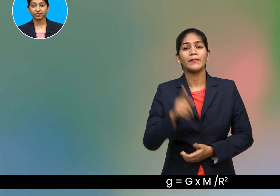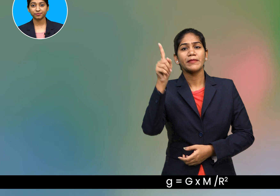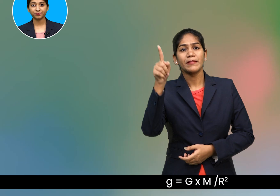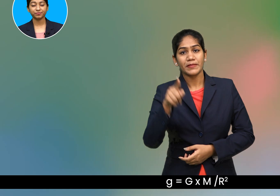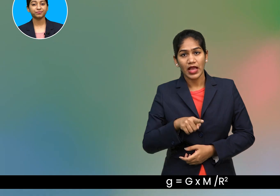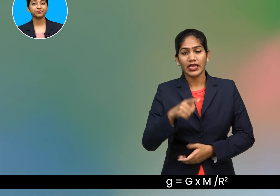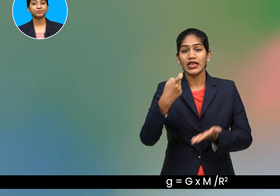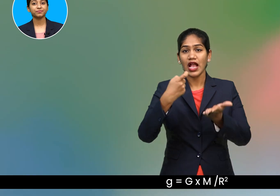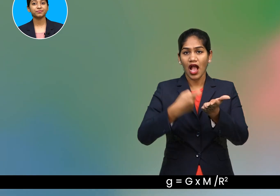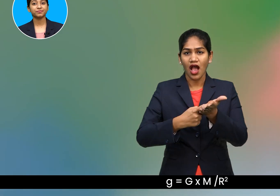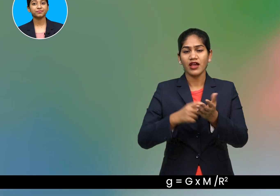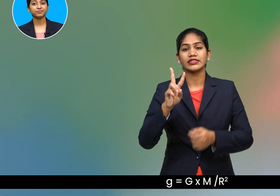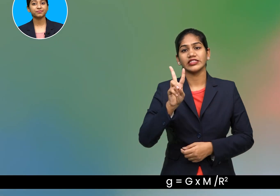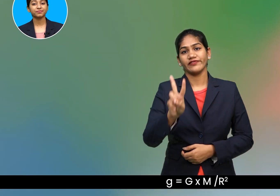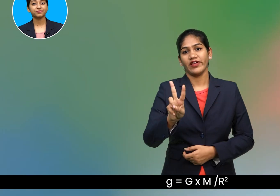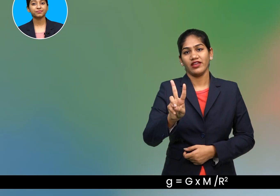square.